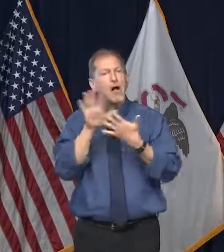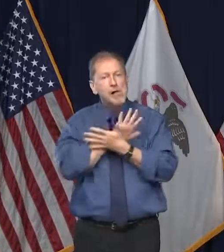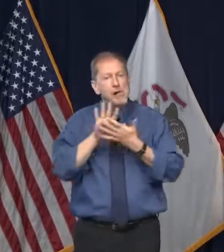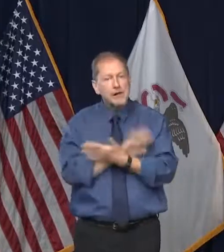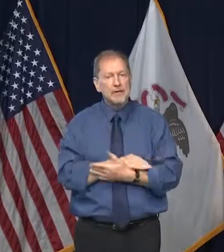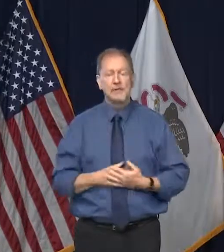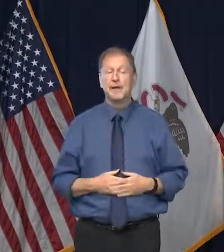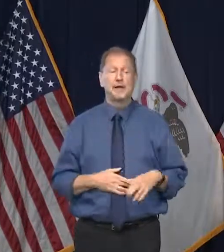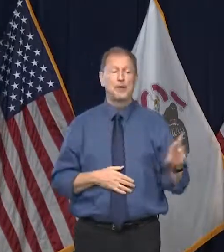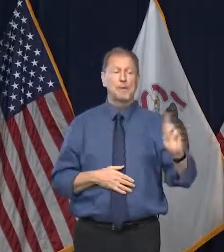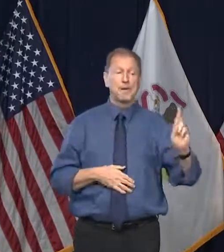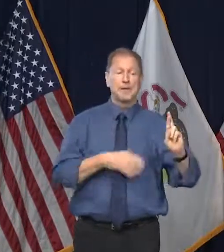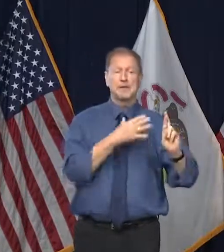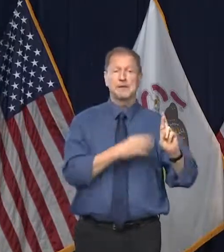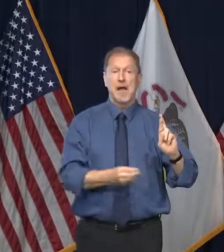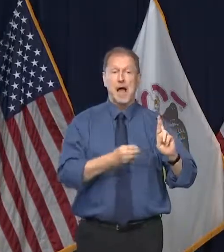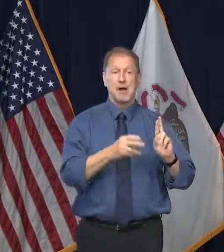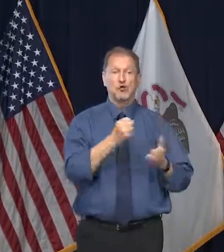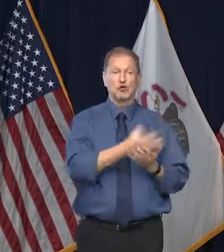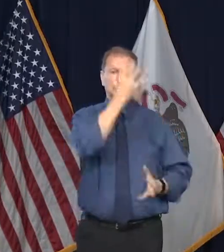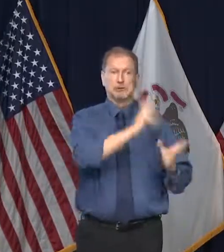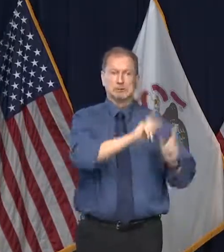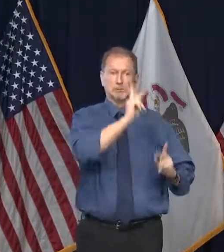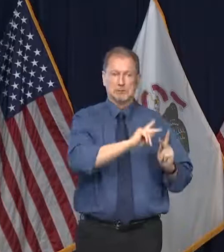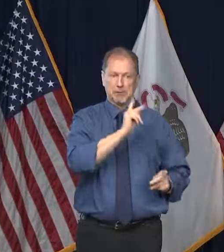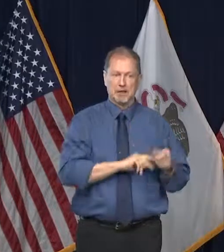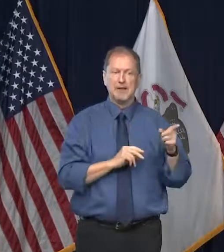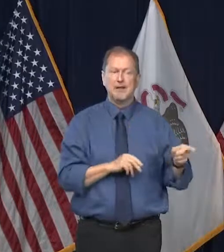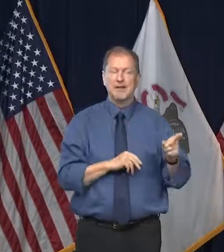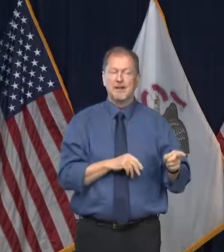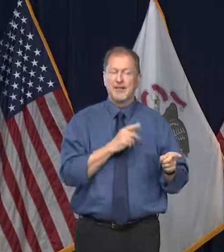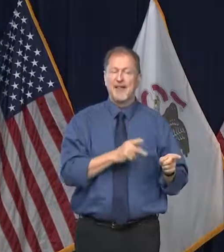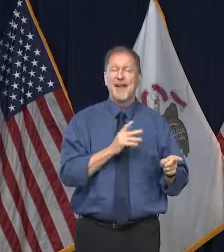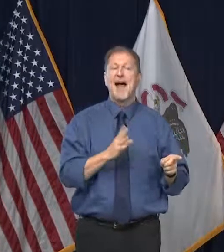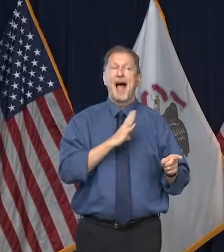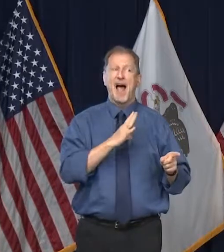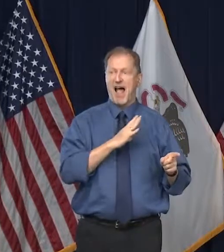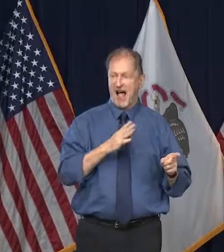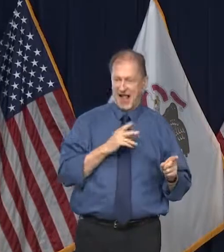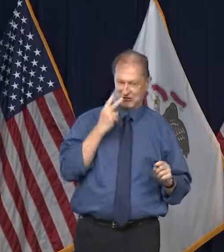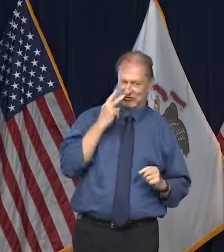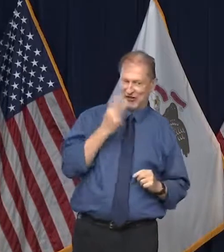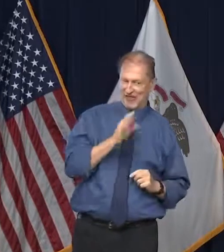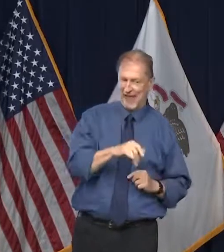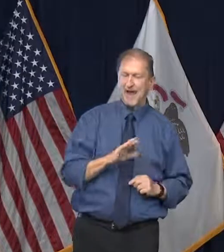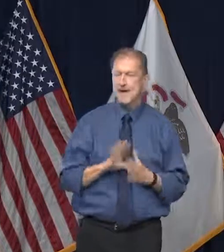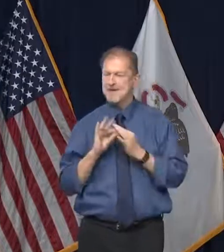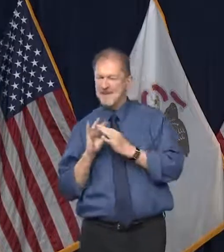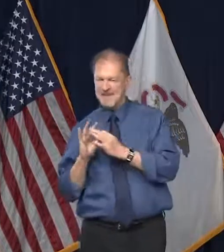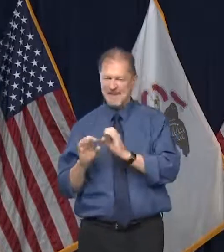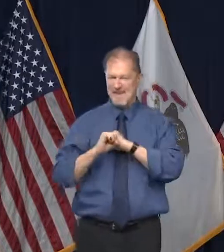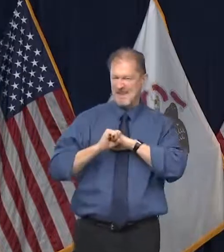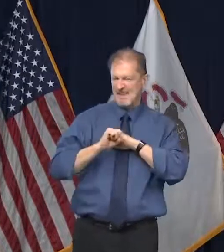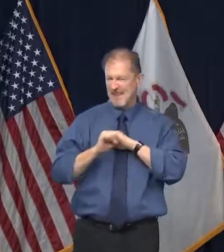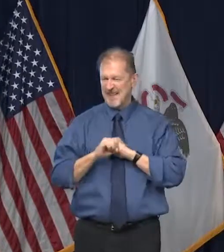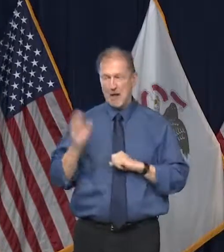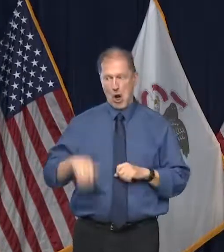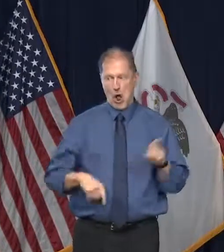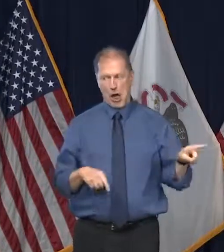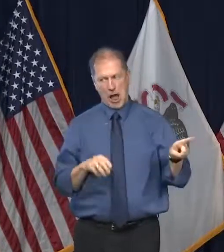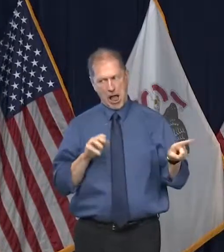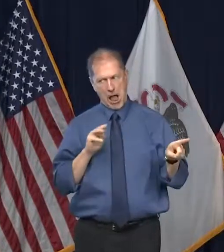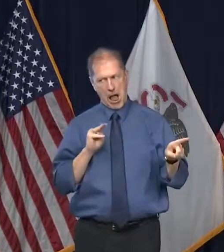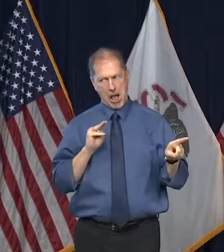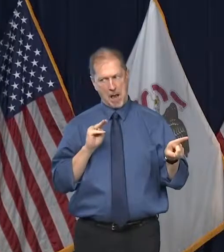that sided with them were, effectively able to use the speaker as their foil, and